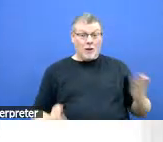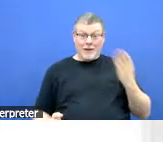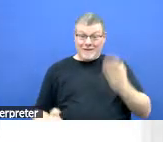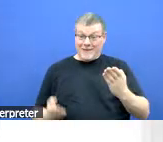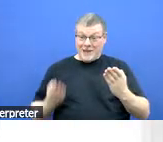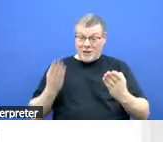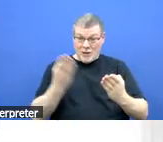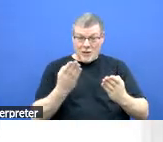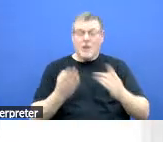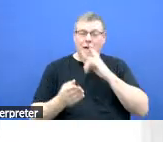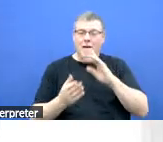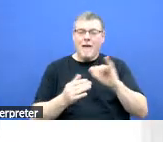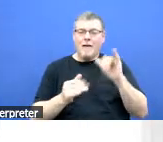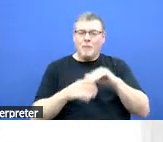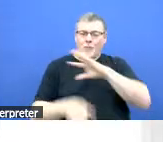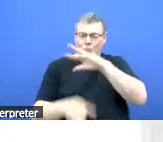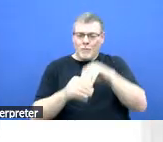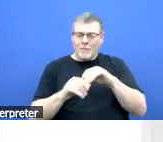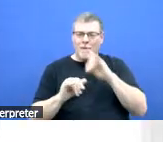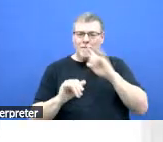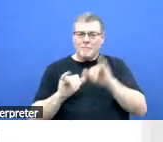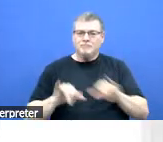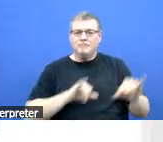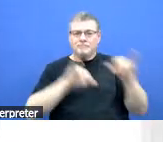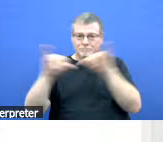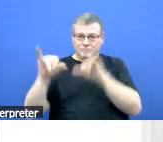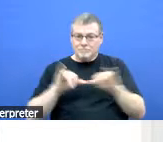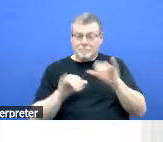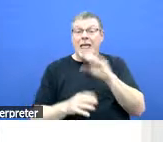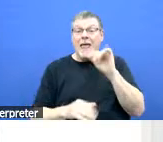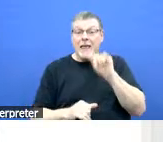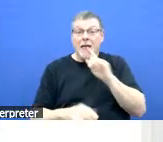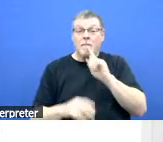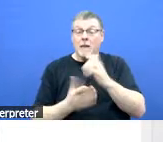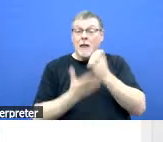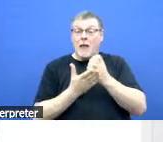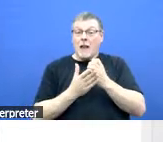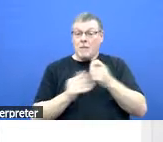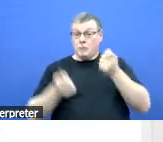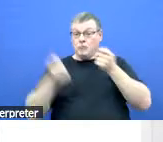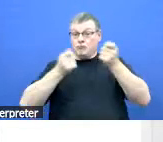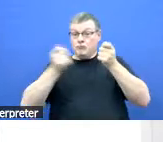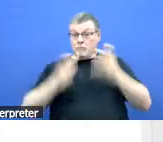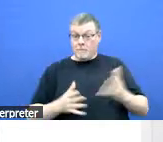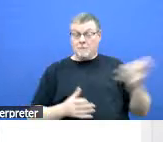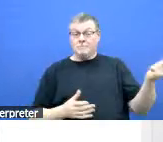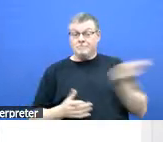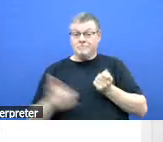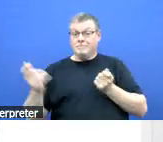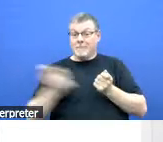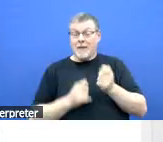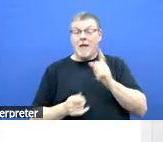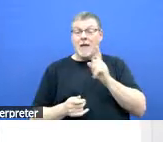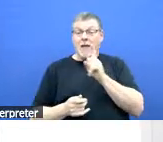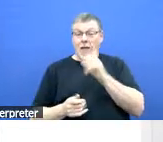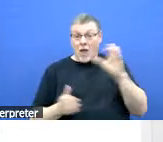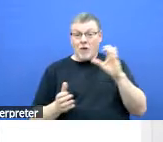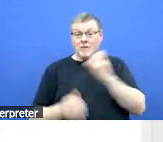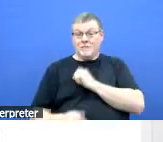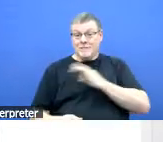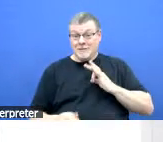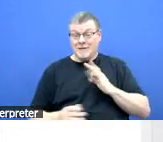compatible uses within the marketplace mall property and will be an economic driver, bringing hundreds of